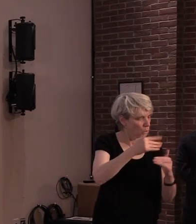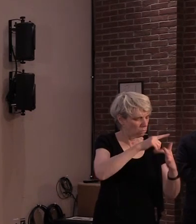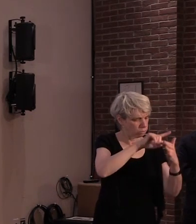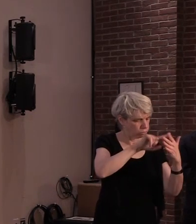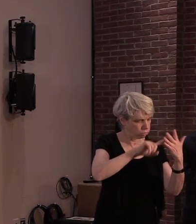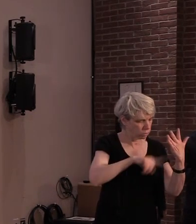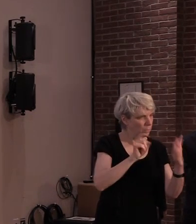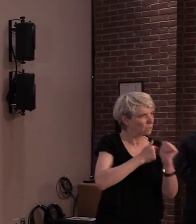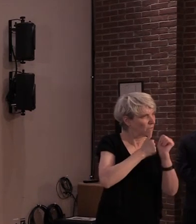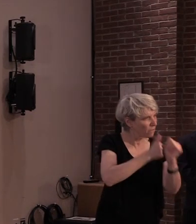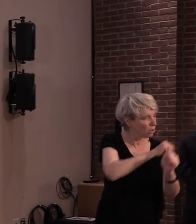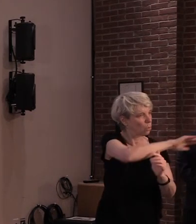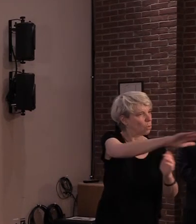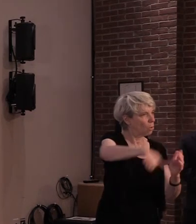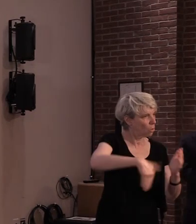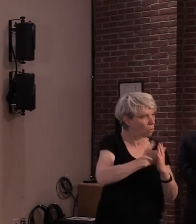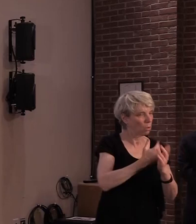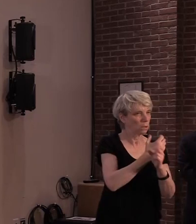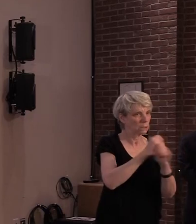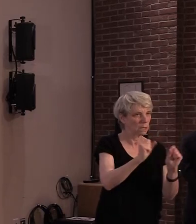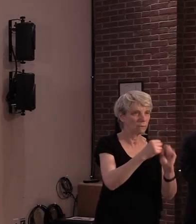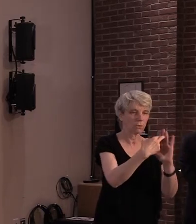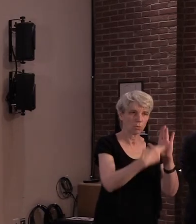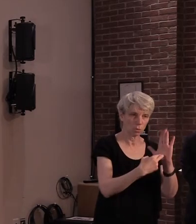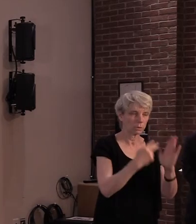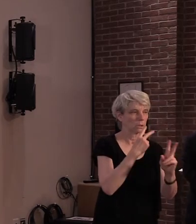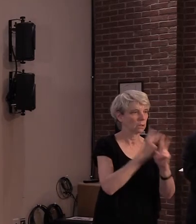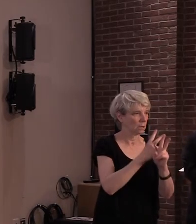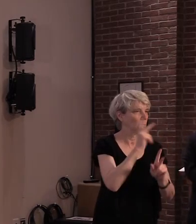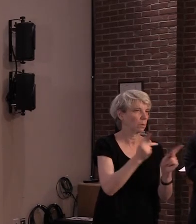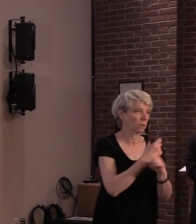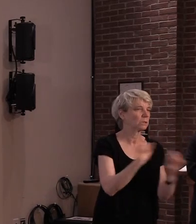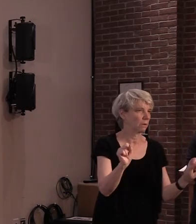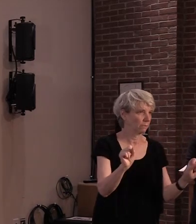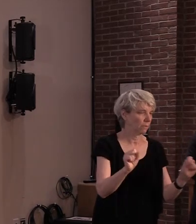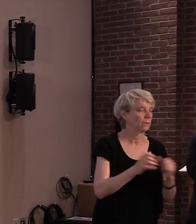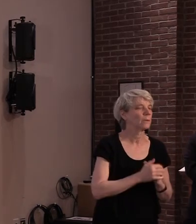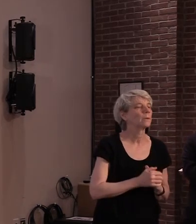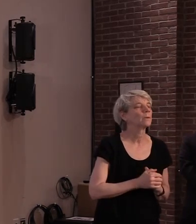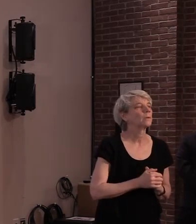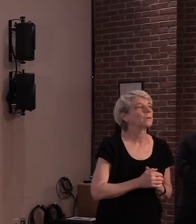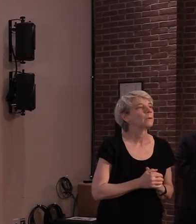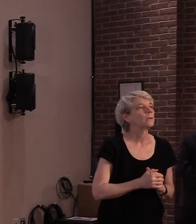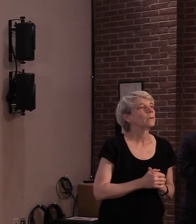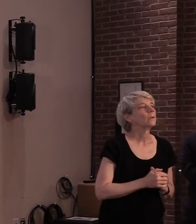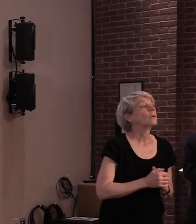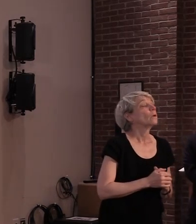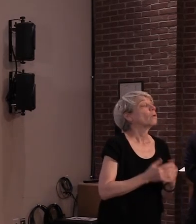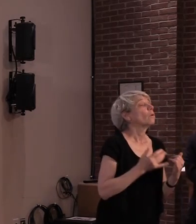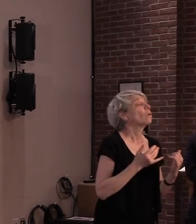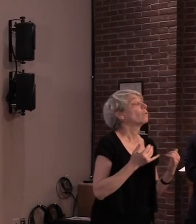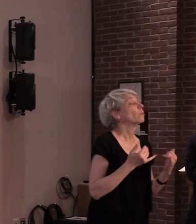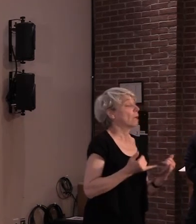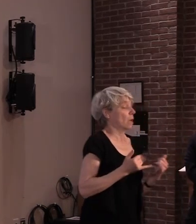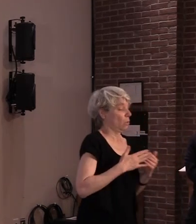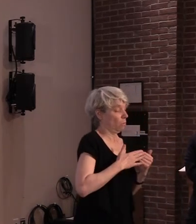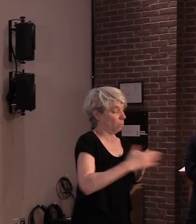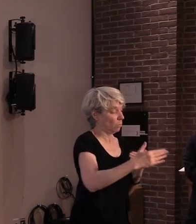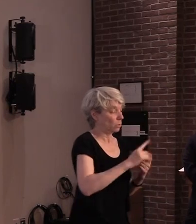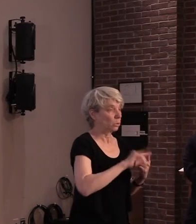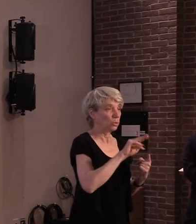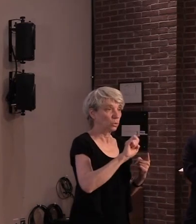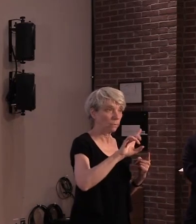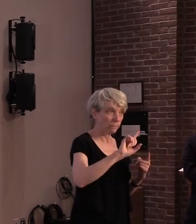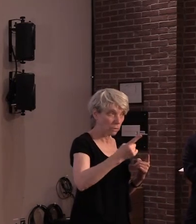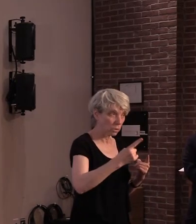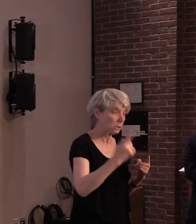of maintaining a safe environment in the COVID-19 era. Between now and June 1st, dentists will